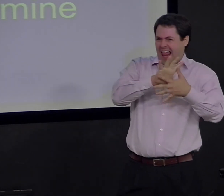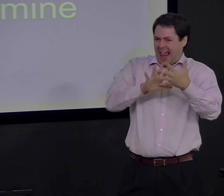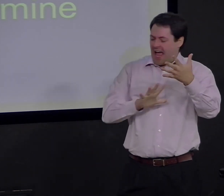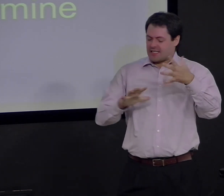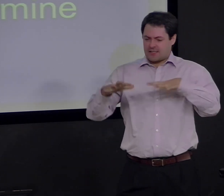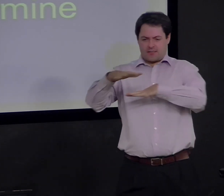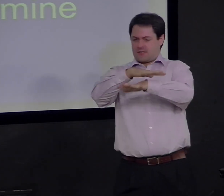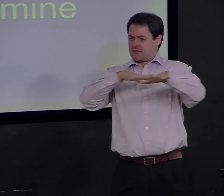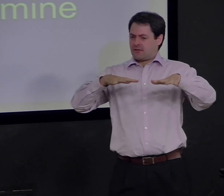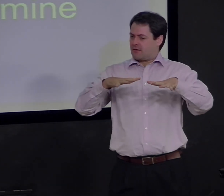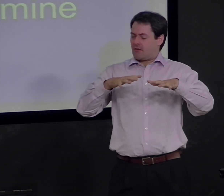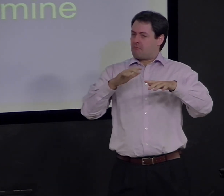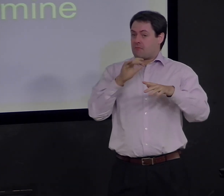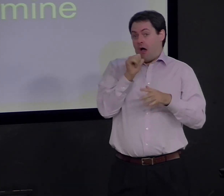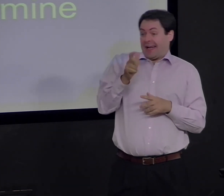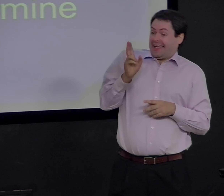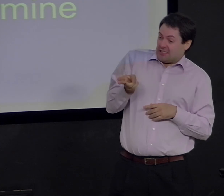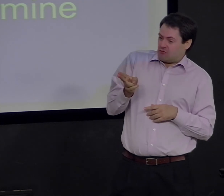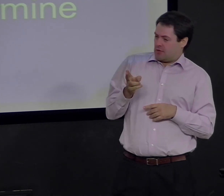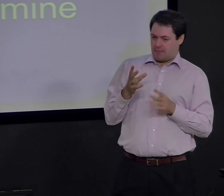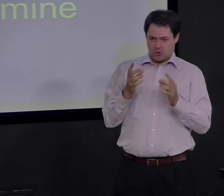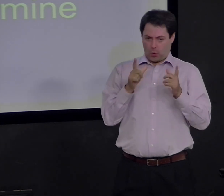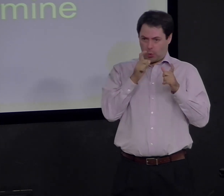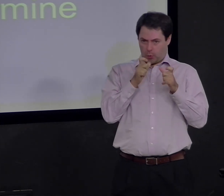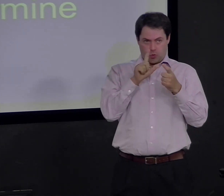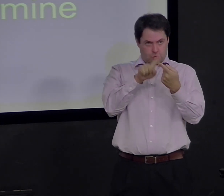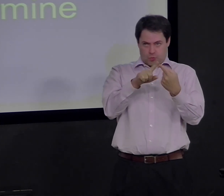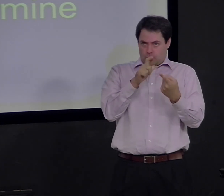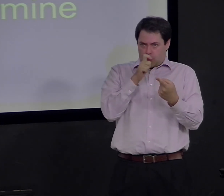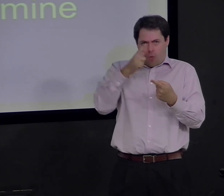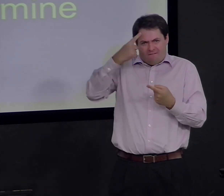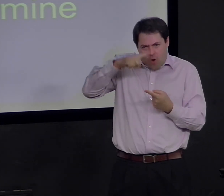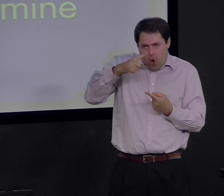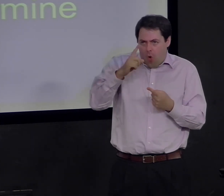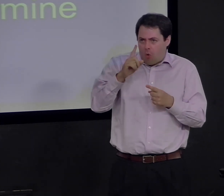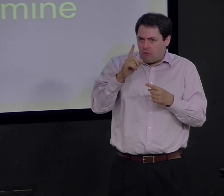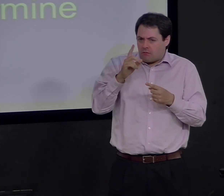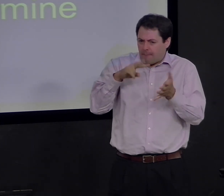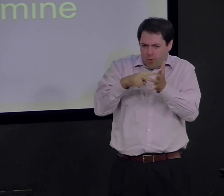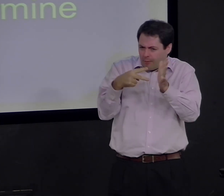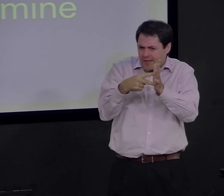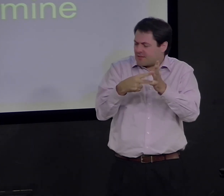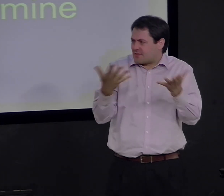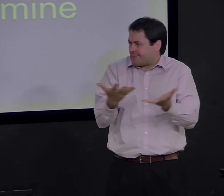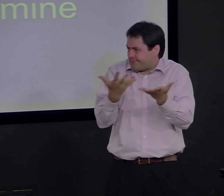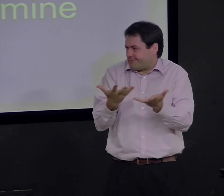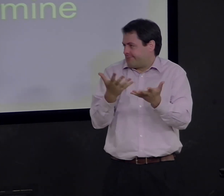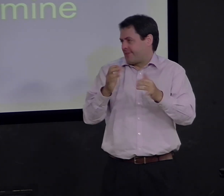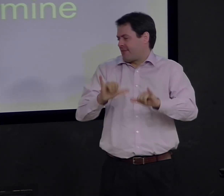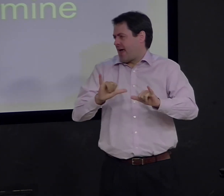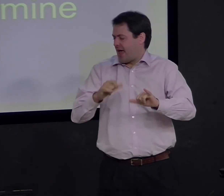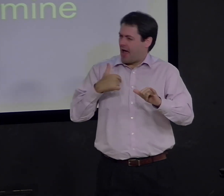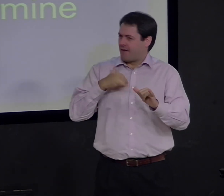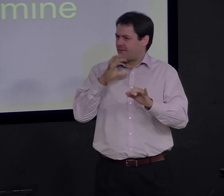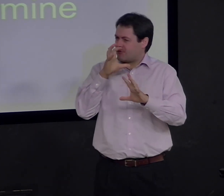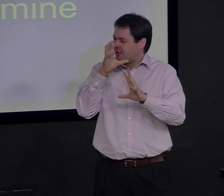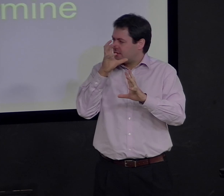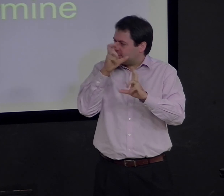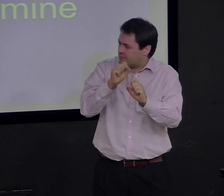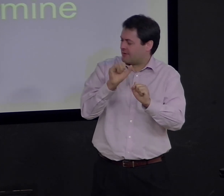two or three or four languages, maybe I can include some English mouthing, some ASL signs, for example. But there's a